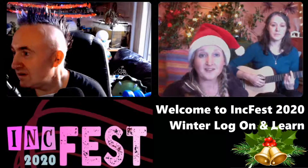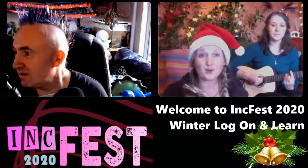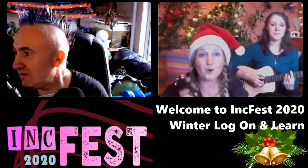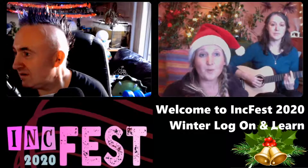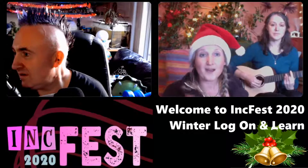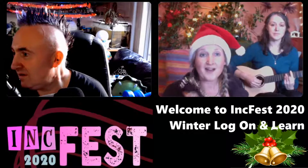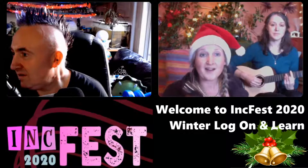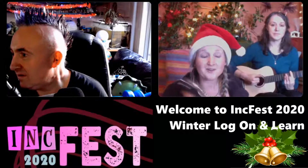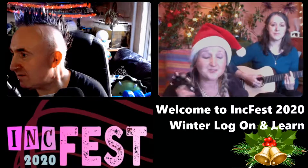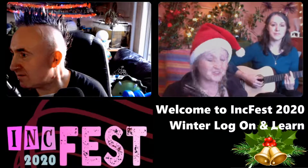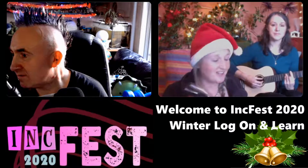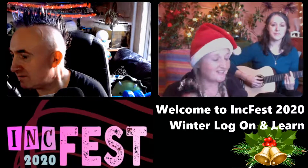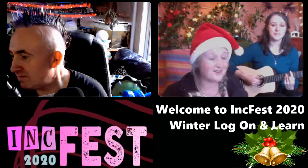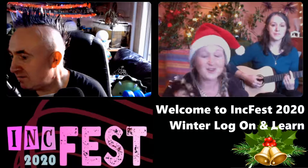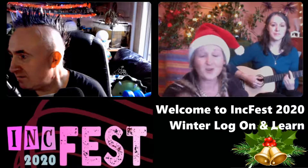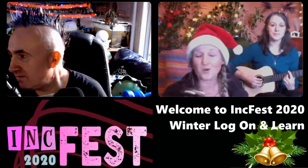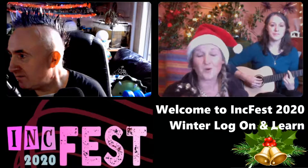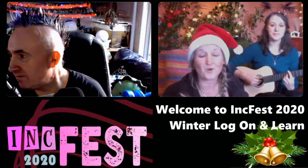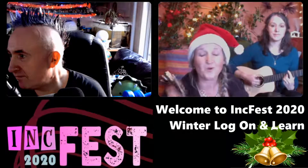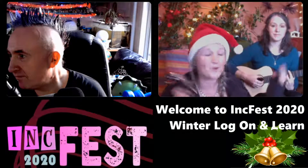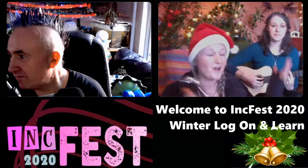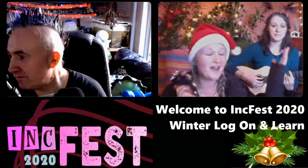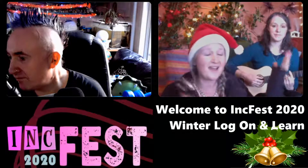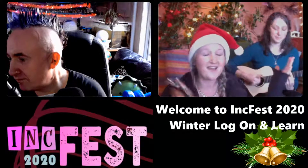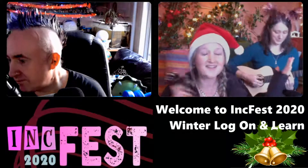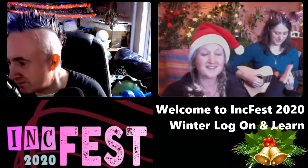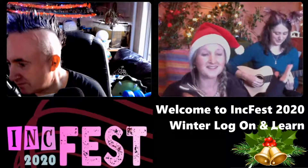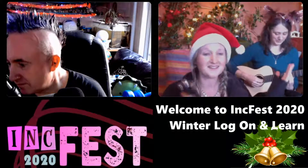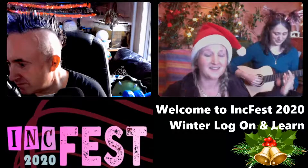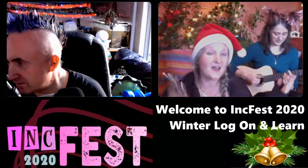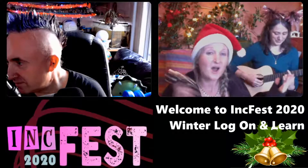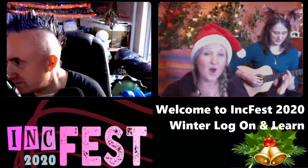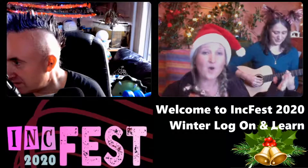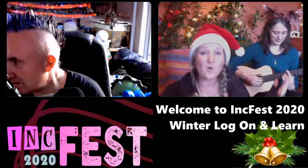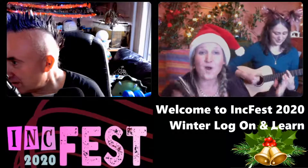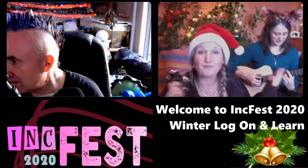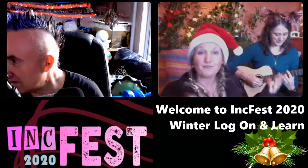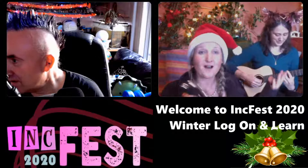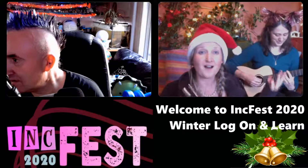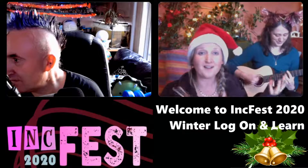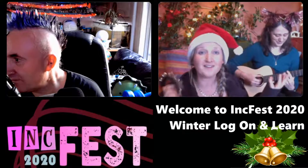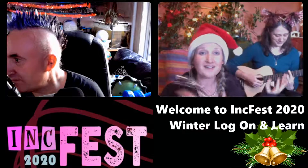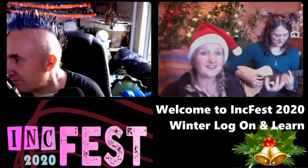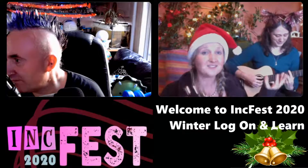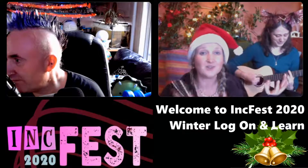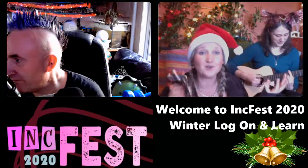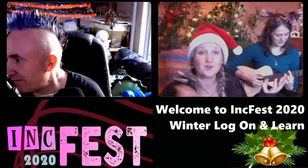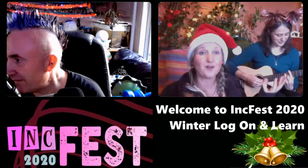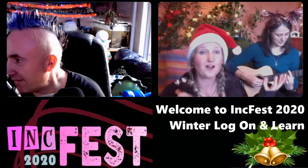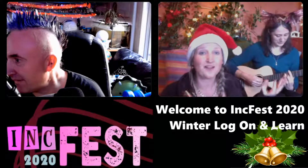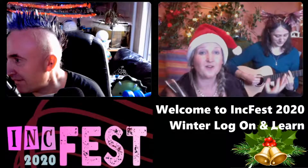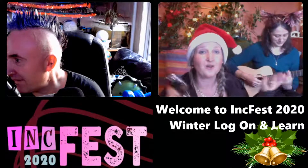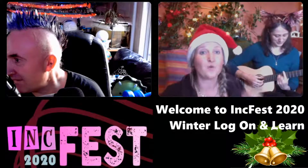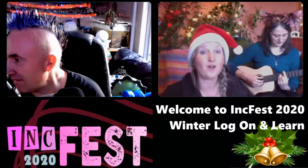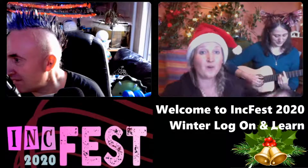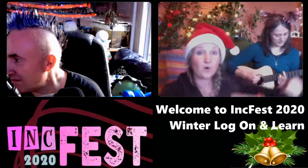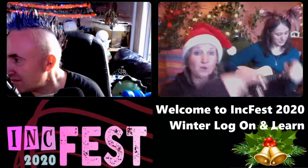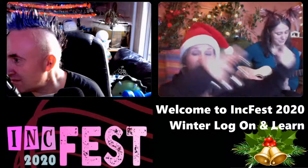jingle bells, jingle all the way. Oh, what fun it is to ride on a one-horse